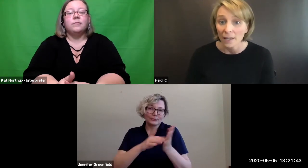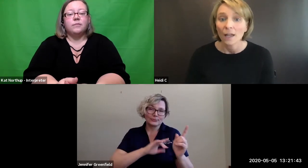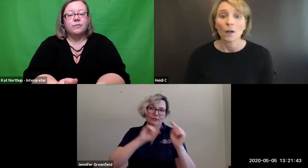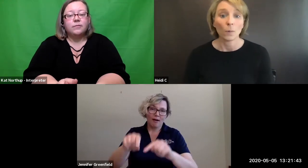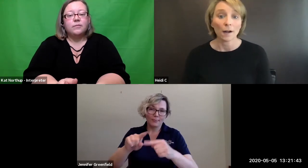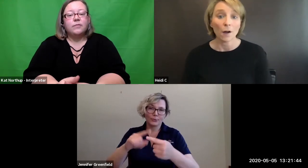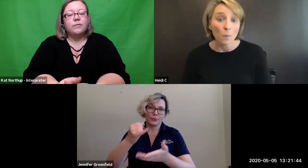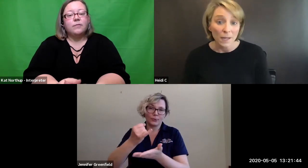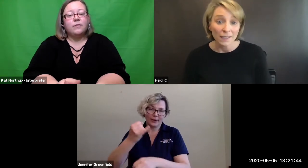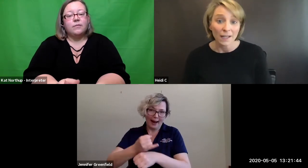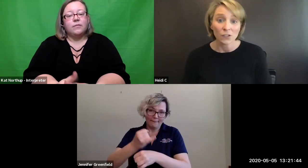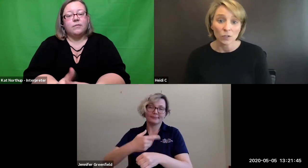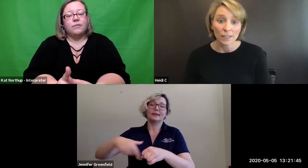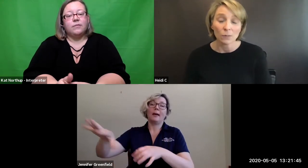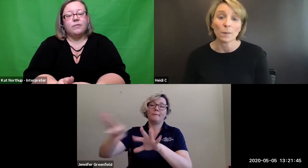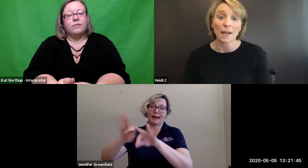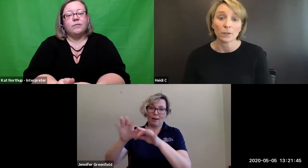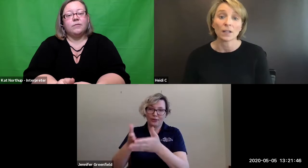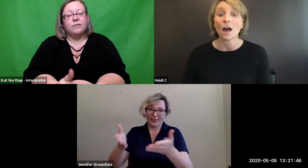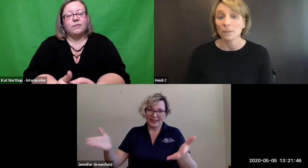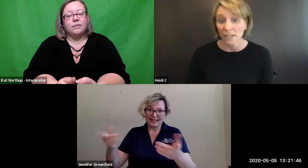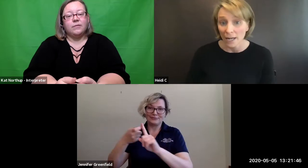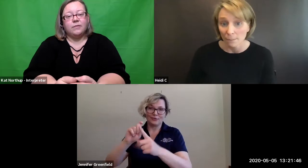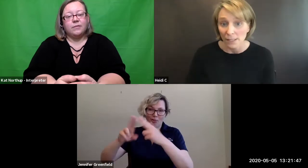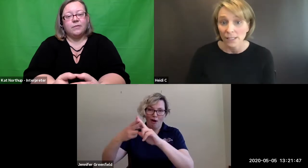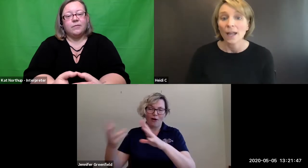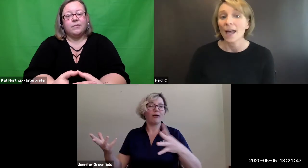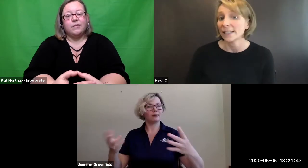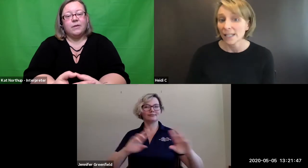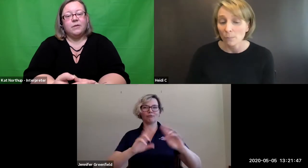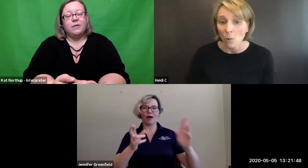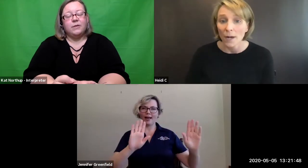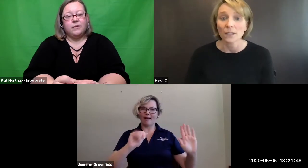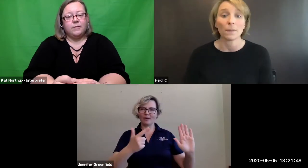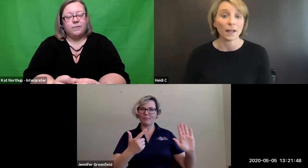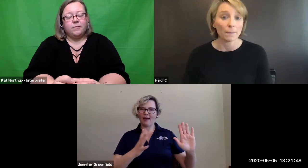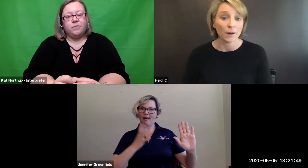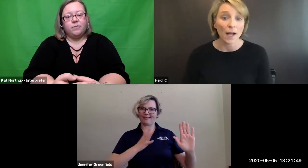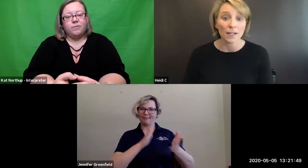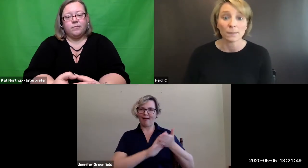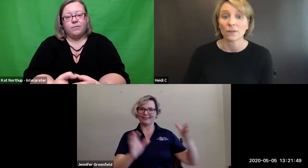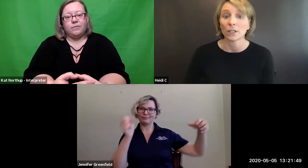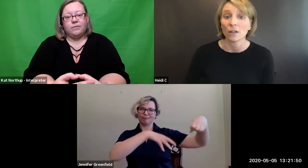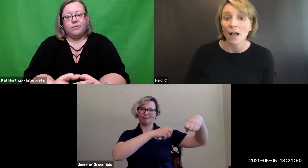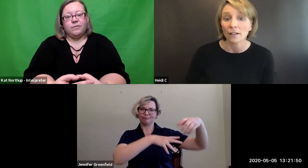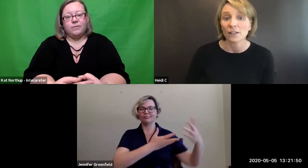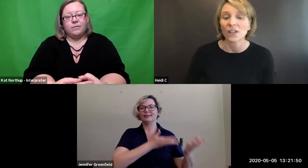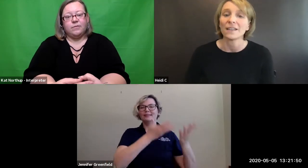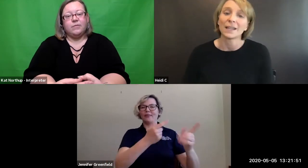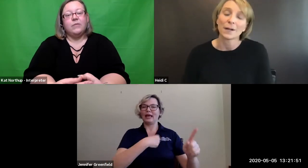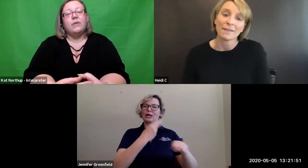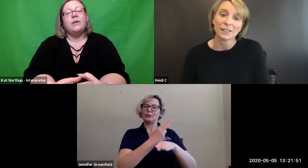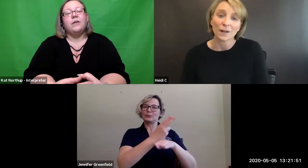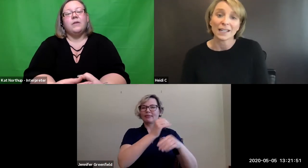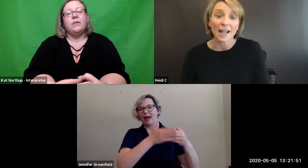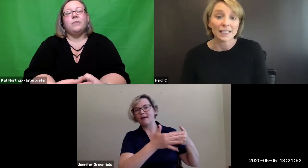bag. We are hoping that our students will be able to come to campus at some point, pick up their items from their lockers, and then they